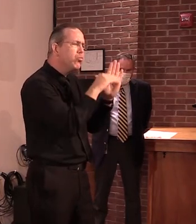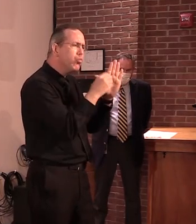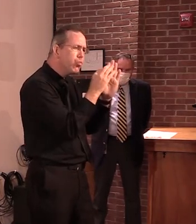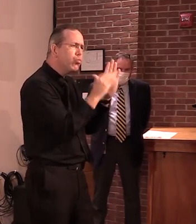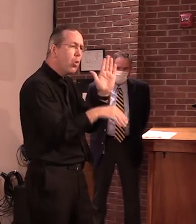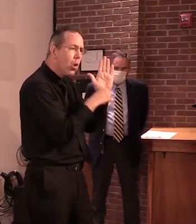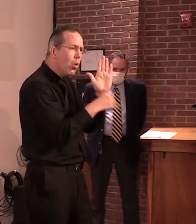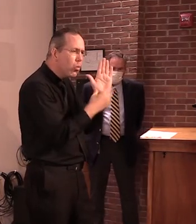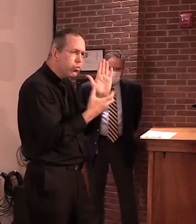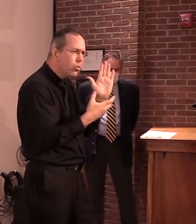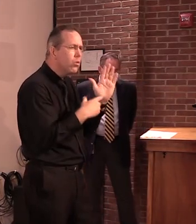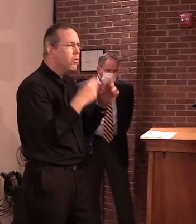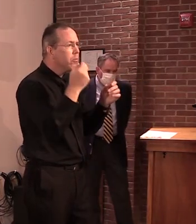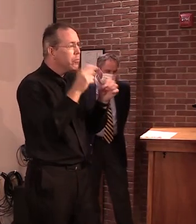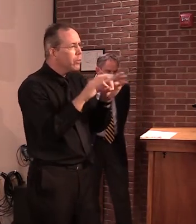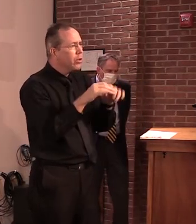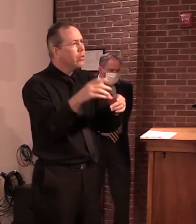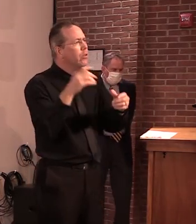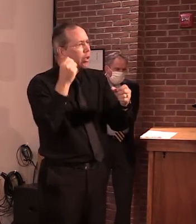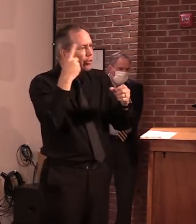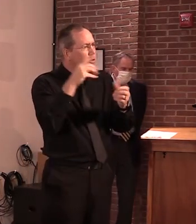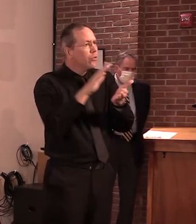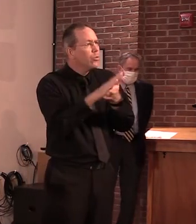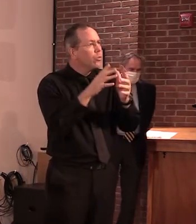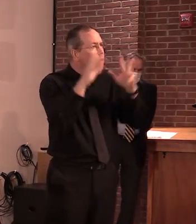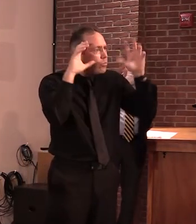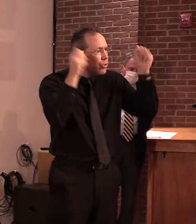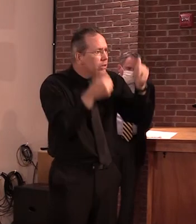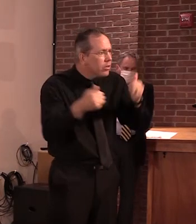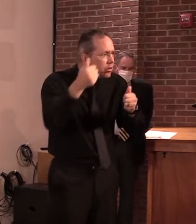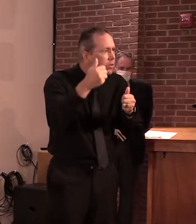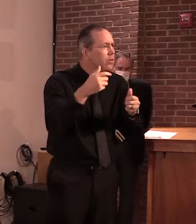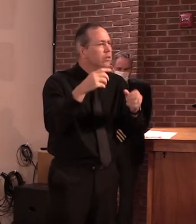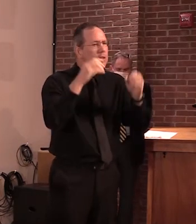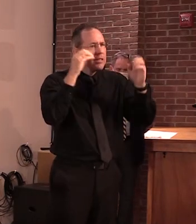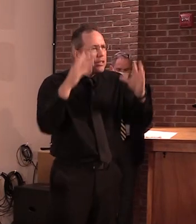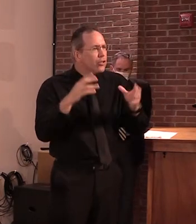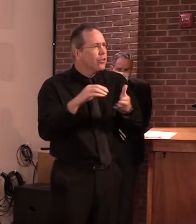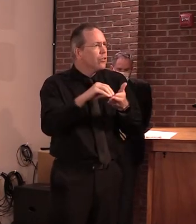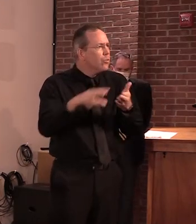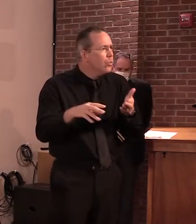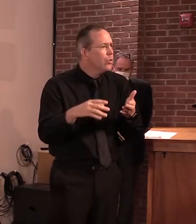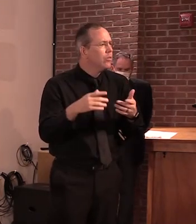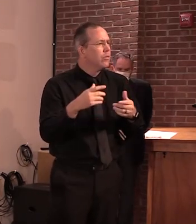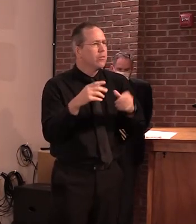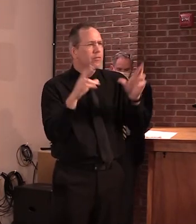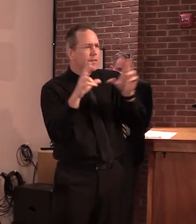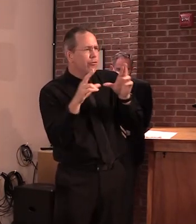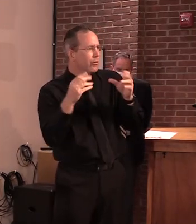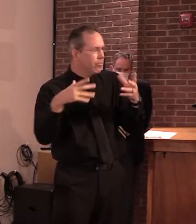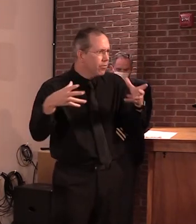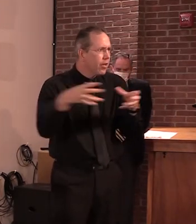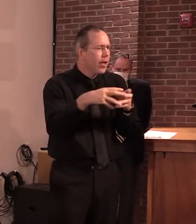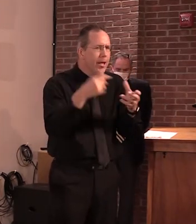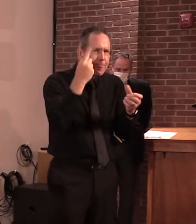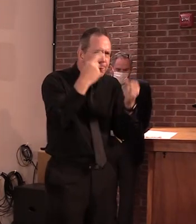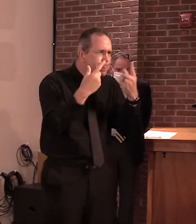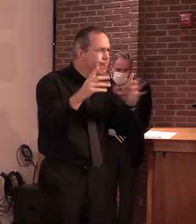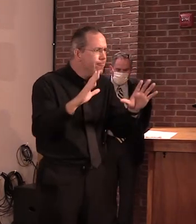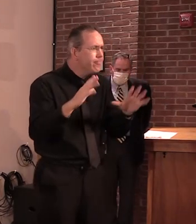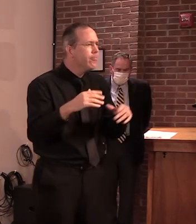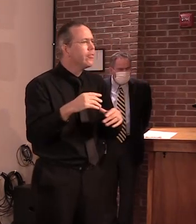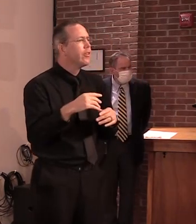great deal of stress, as our teachers and students and families. We're all in this together, and again, it's